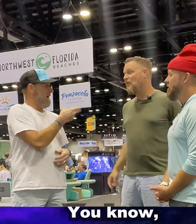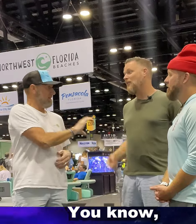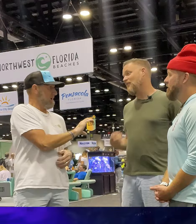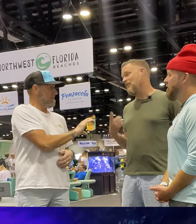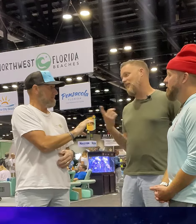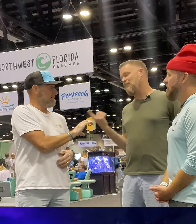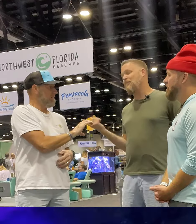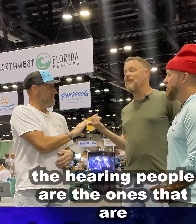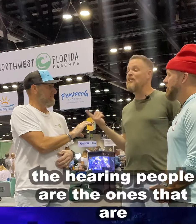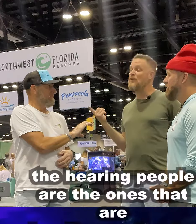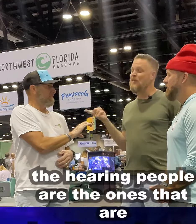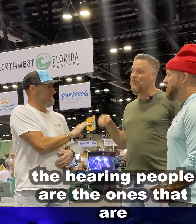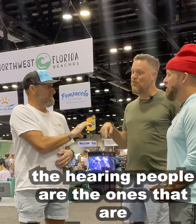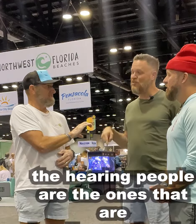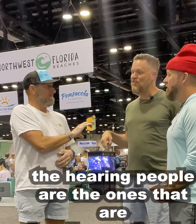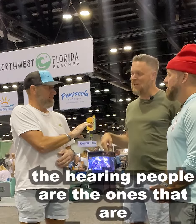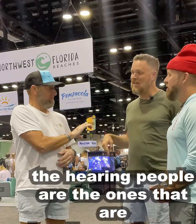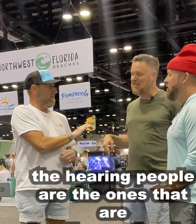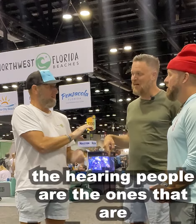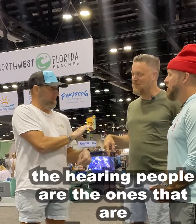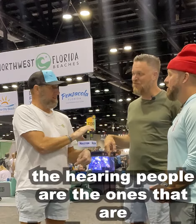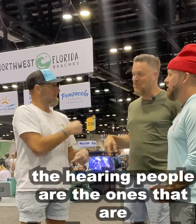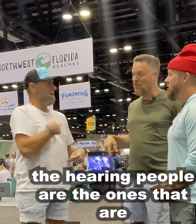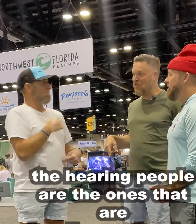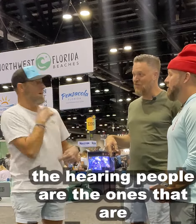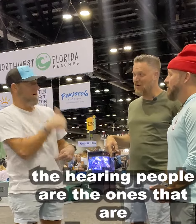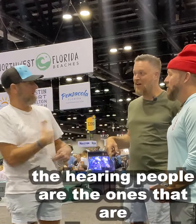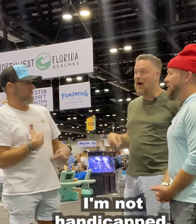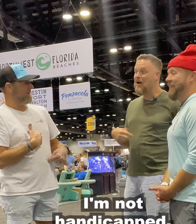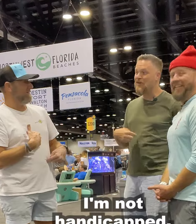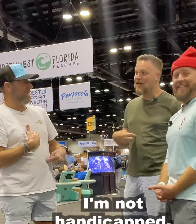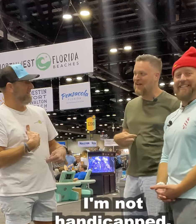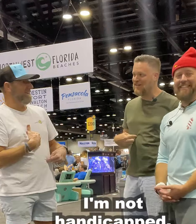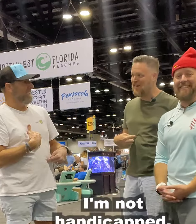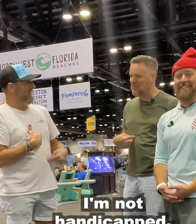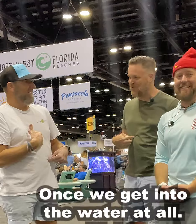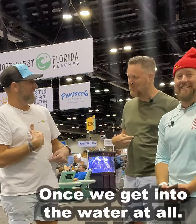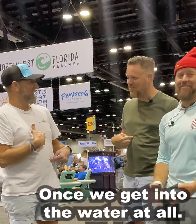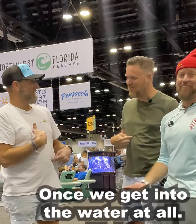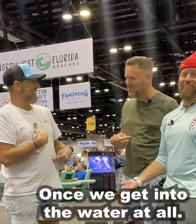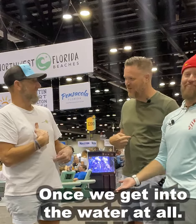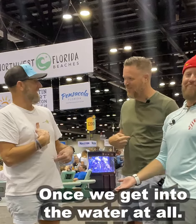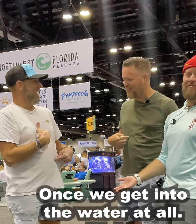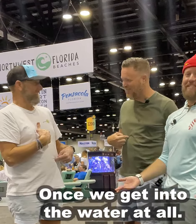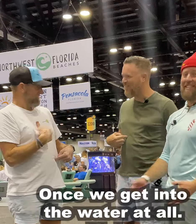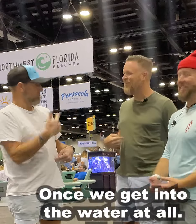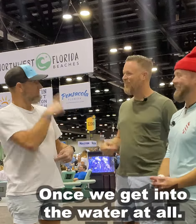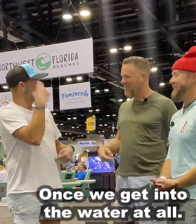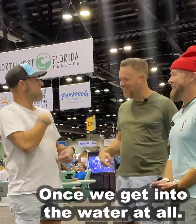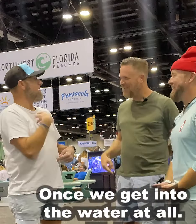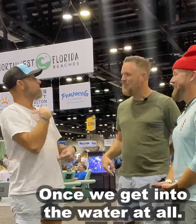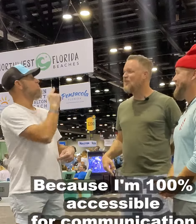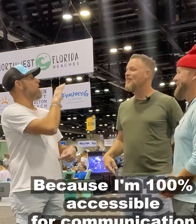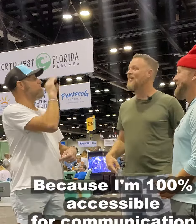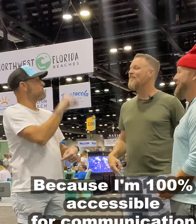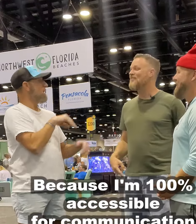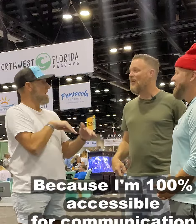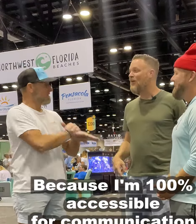know, the hearing people are the ones that are handicapped under the water, right? I'm not handicapped once we get under the water at all, right? Because I'm